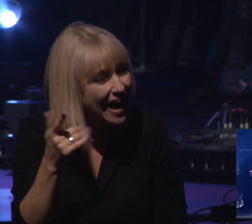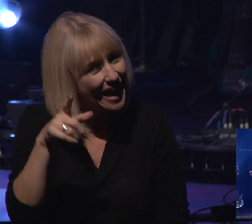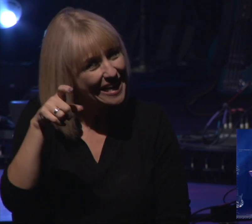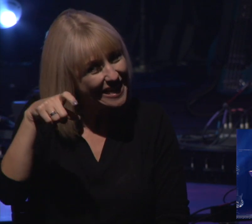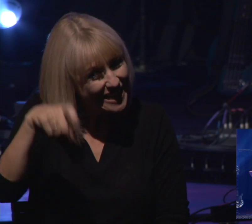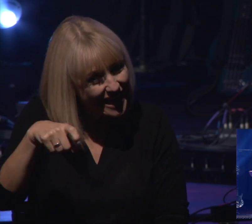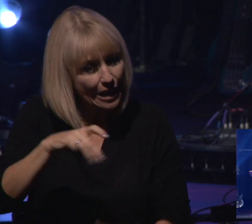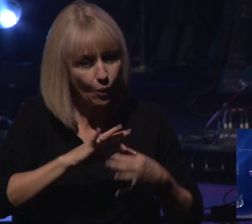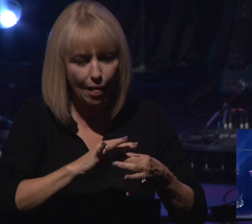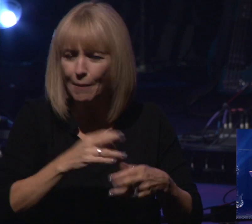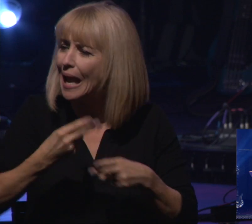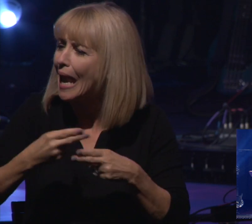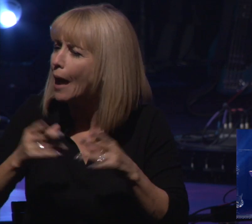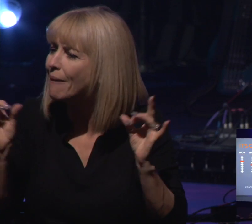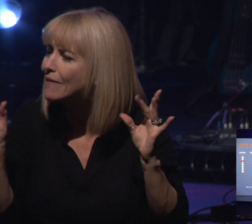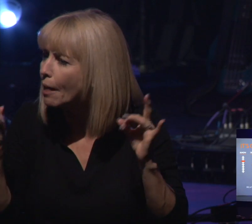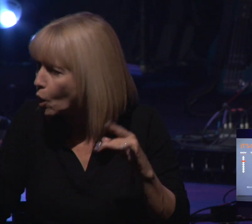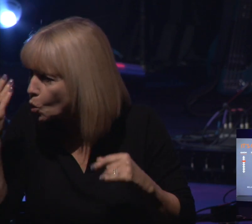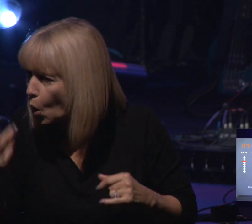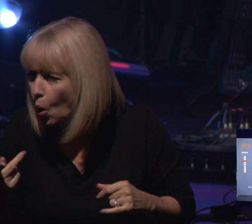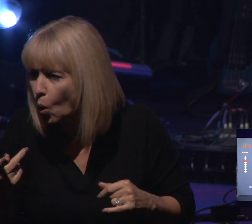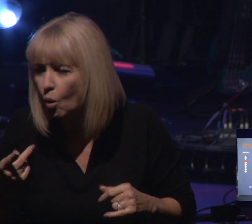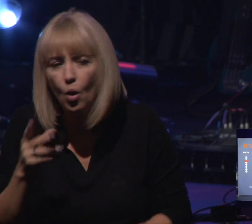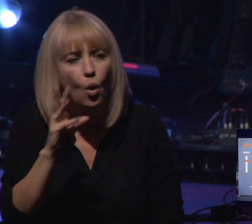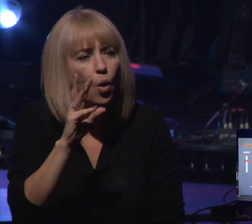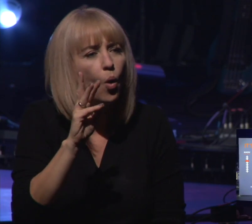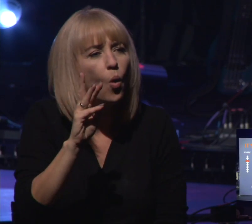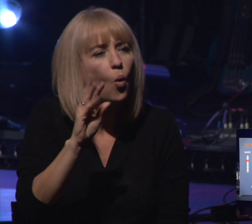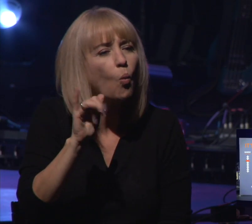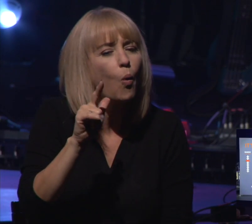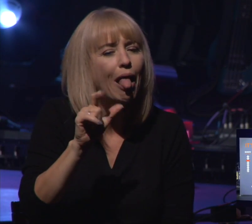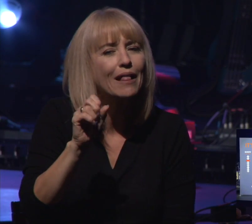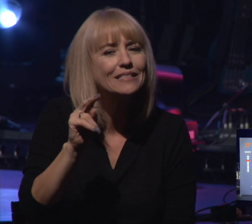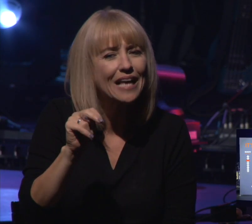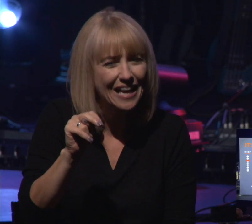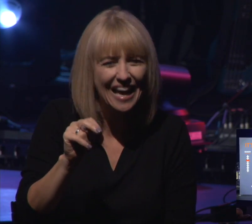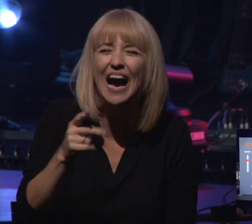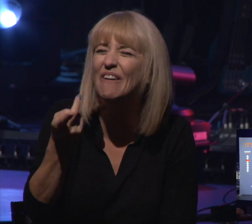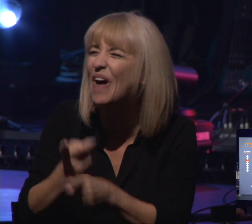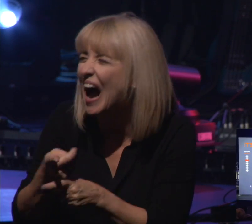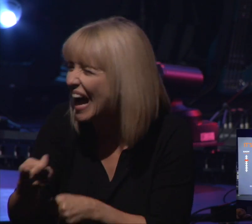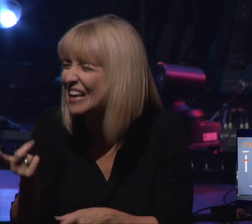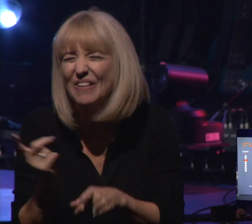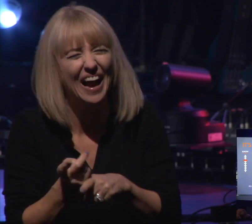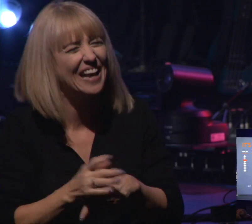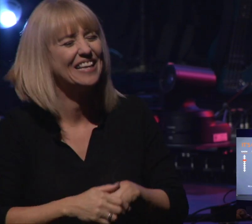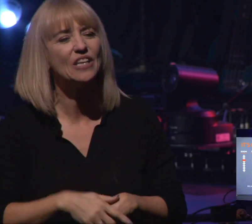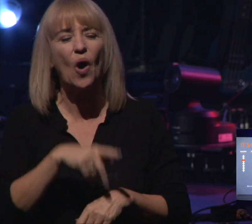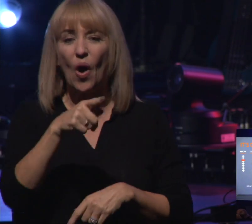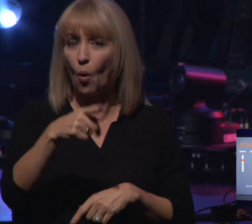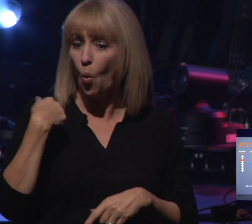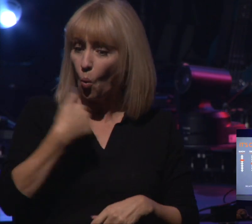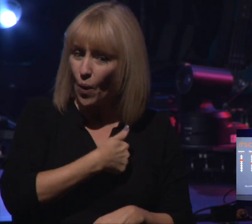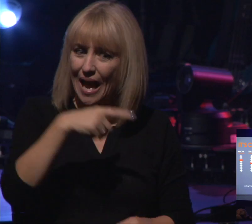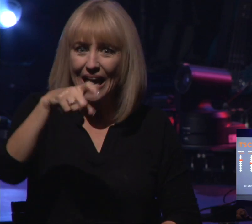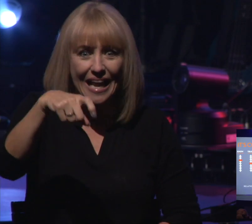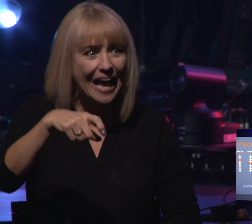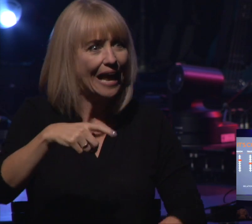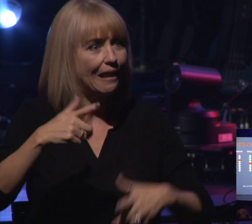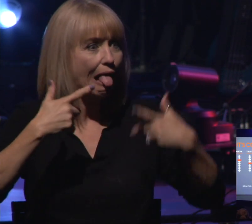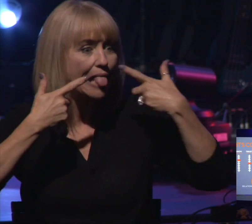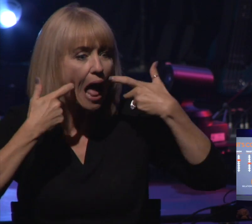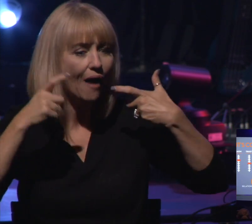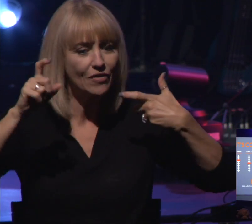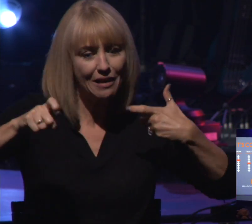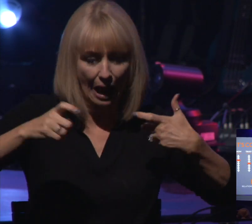Sometimes our relationships are healthy, sometimes they're poor, but we need that interaction. That's why advertisements always show people